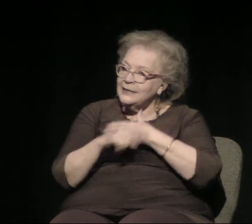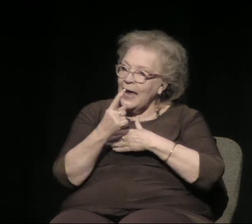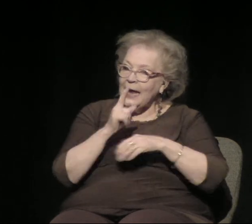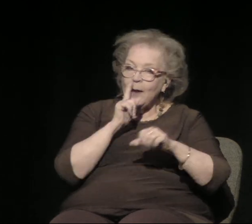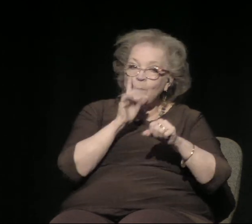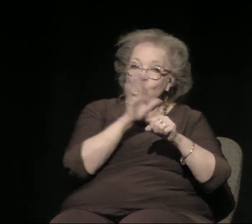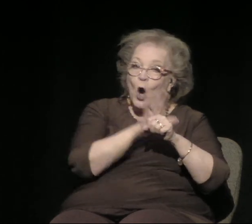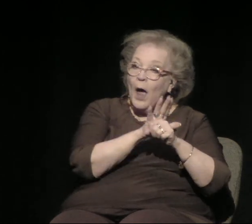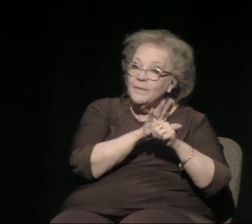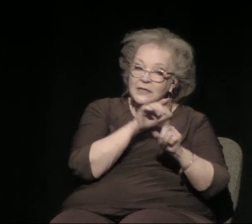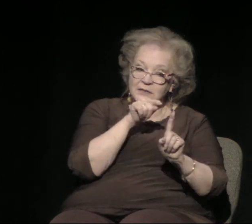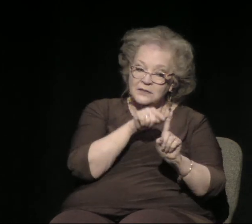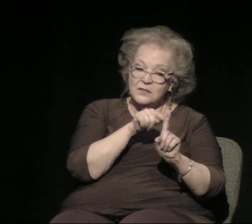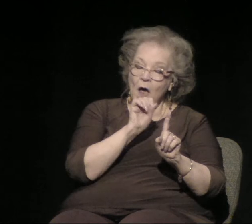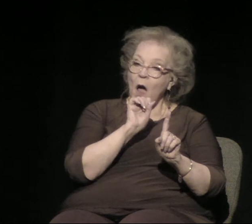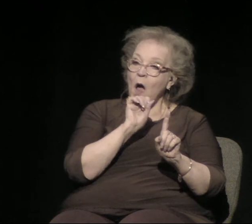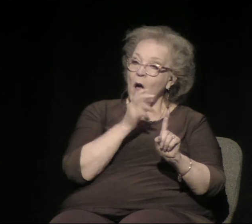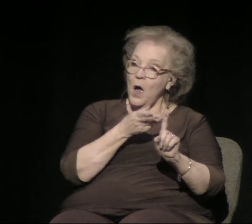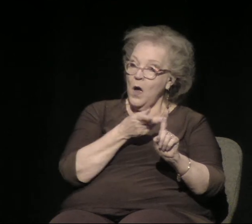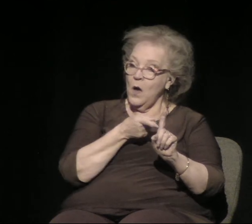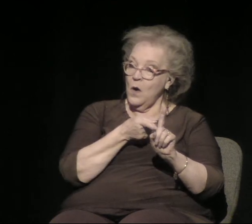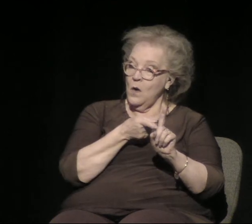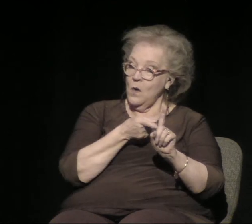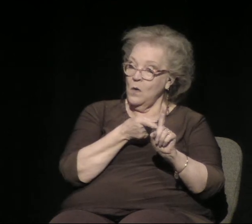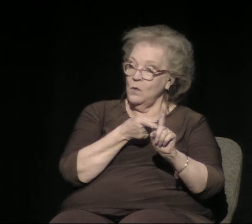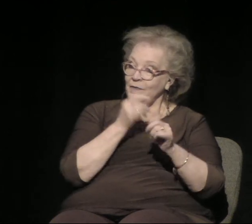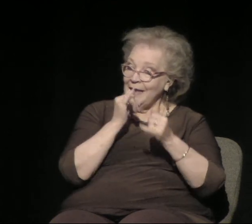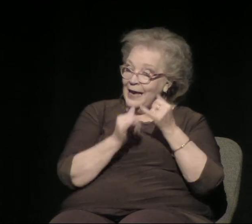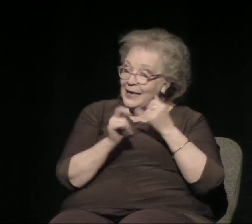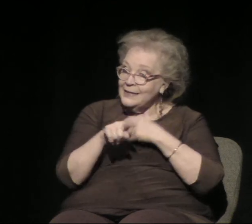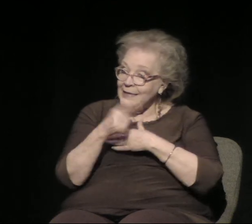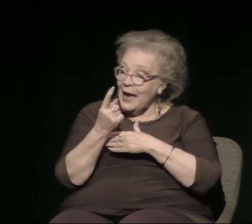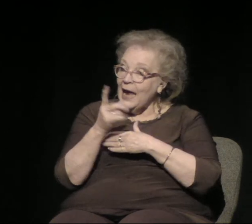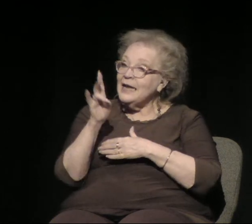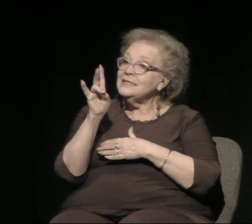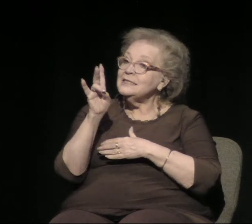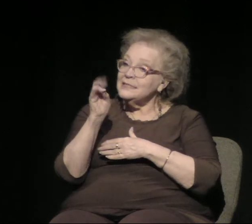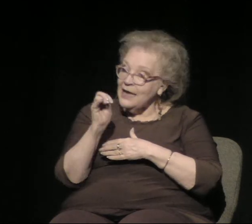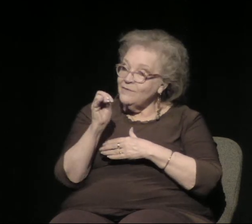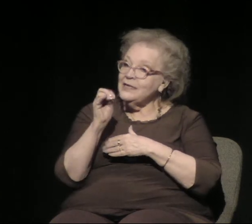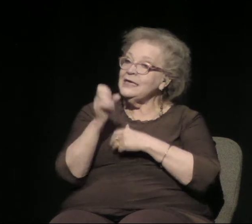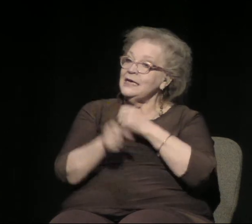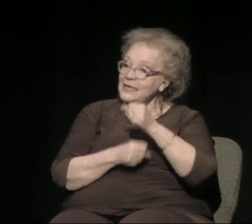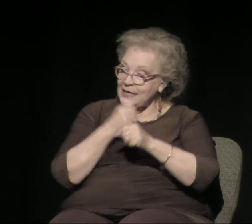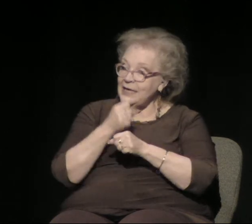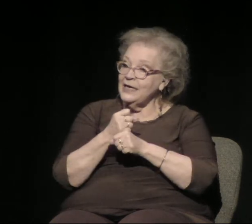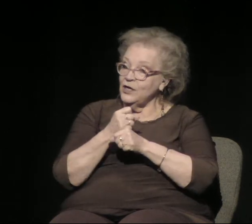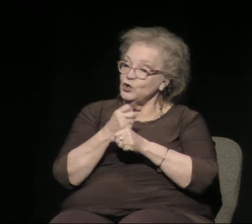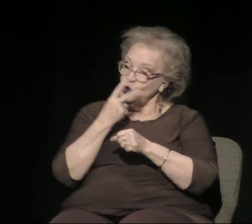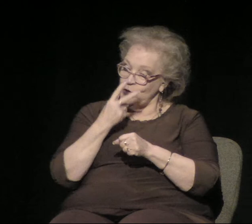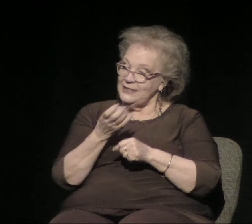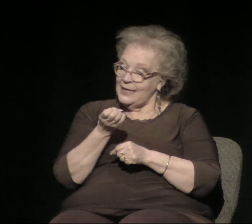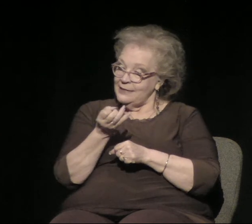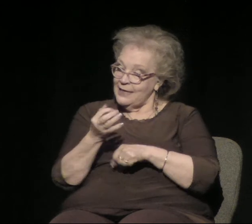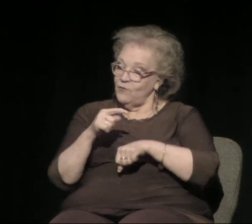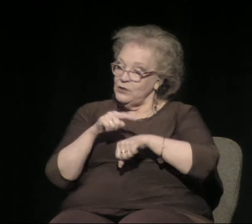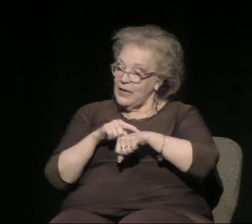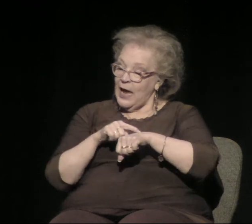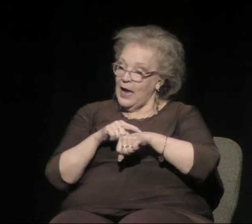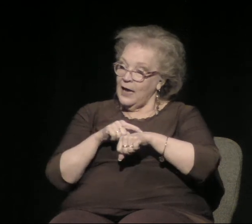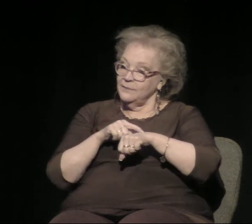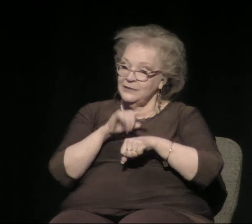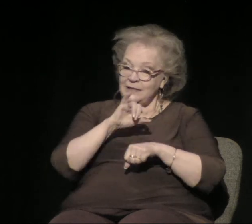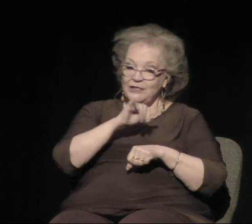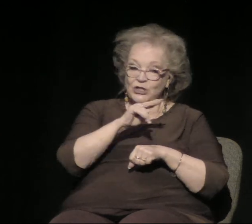promised end point. According to Jeremiah, the exile would last for 70 years. You see it several times in Jeremiah, but let me show